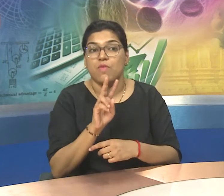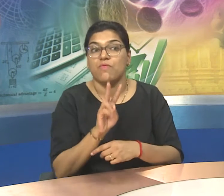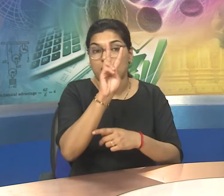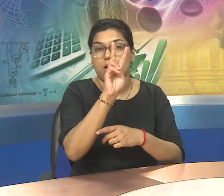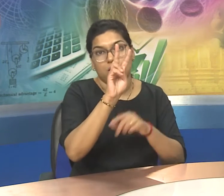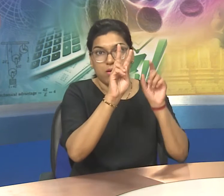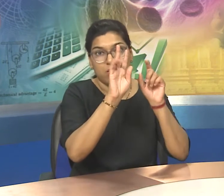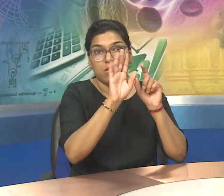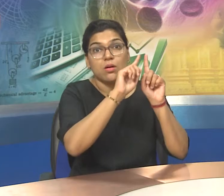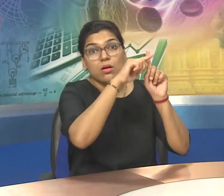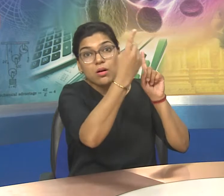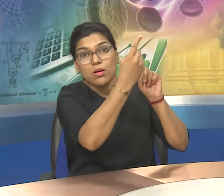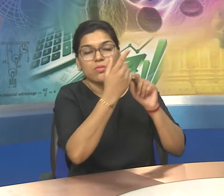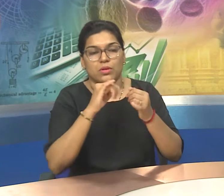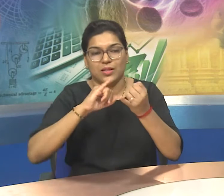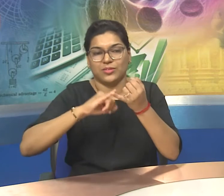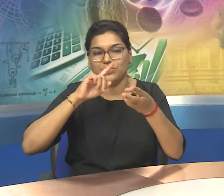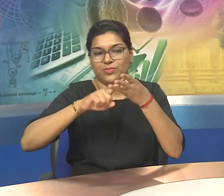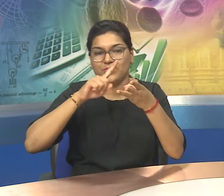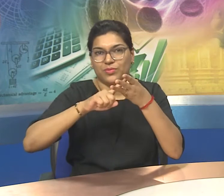the screen. The first table